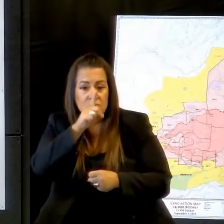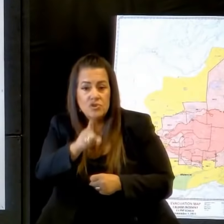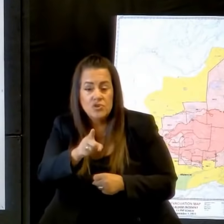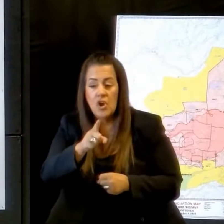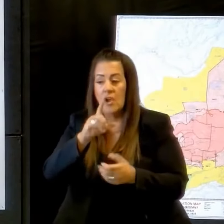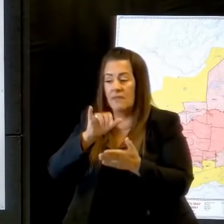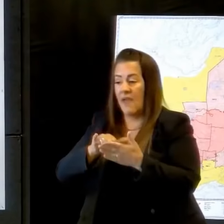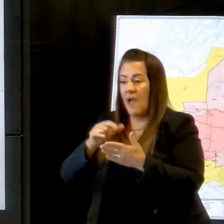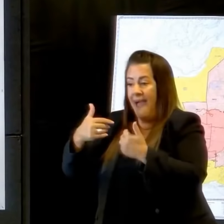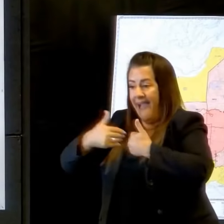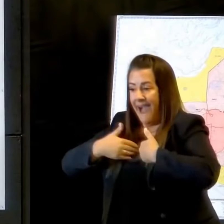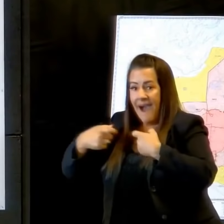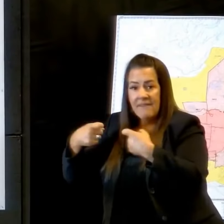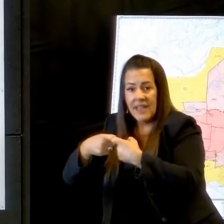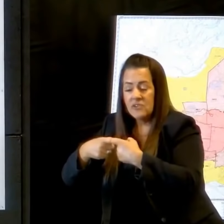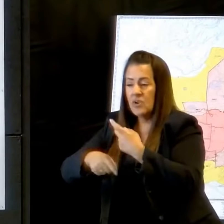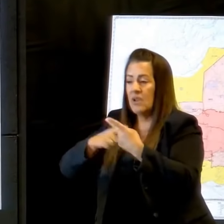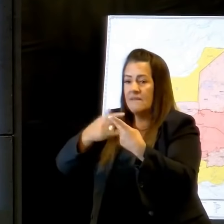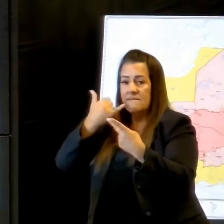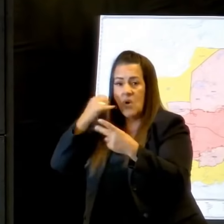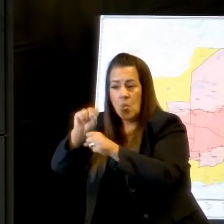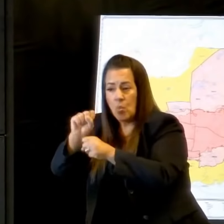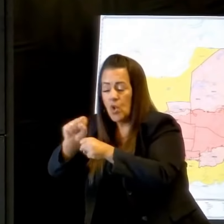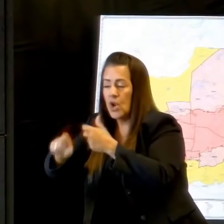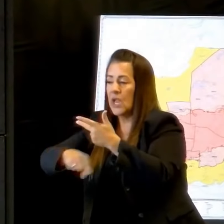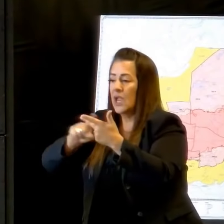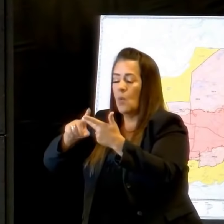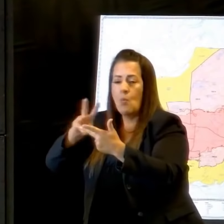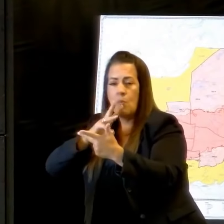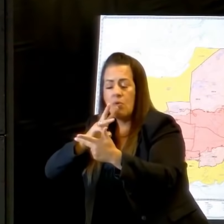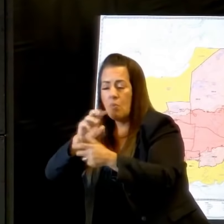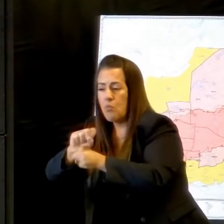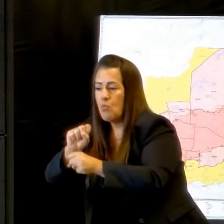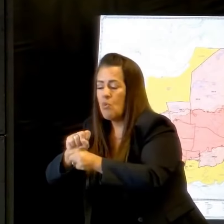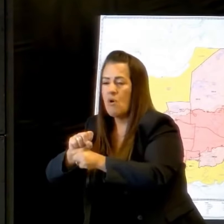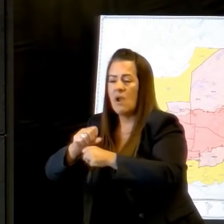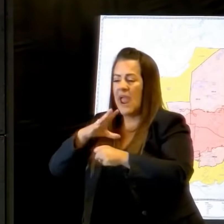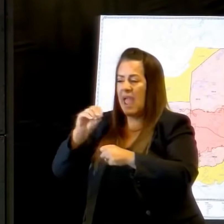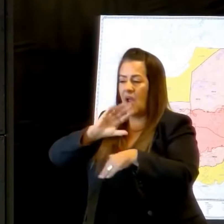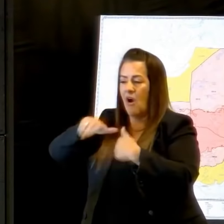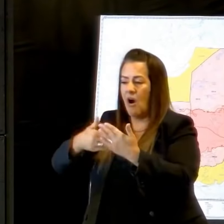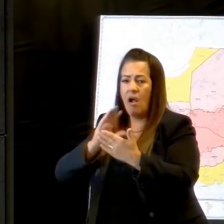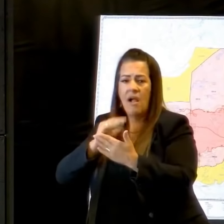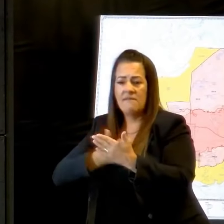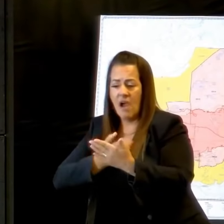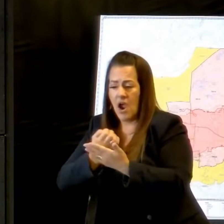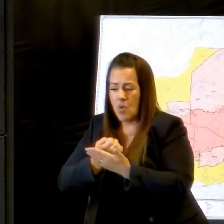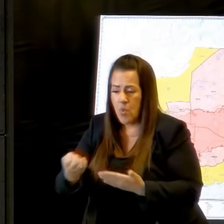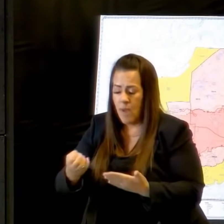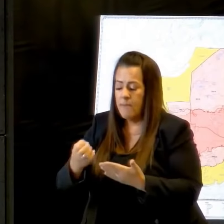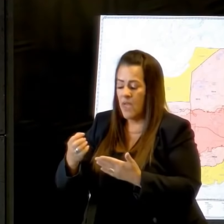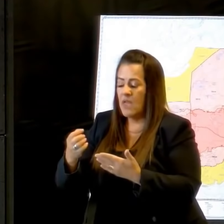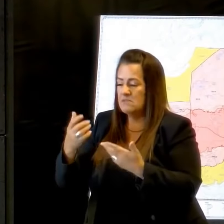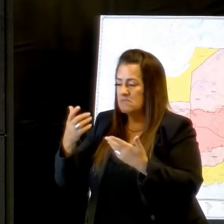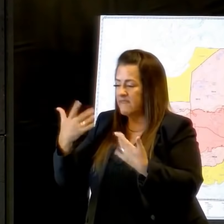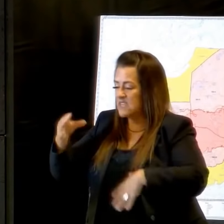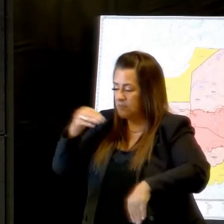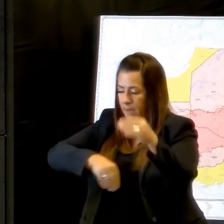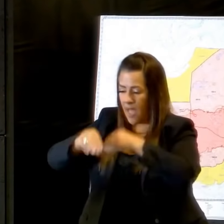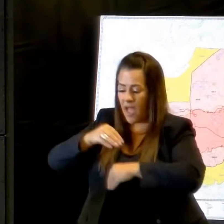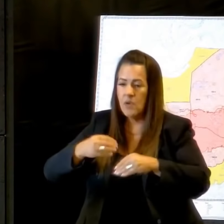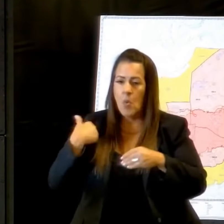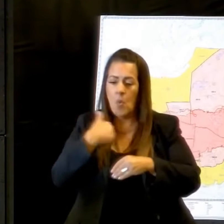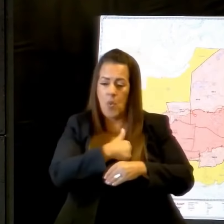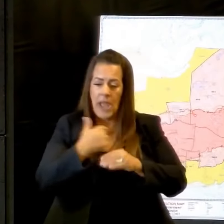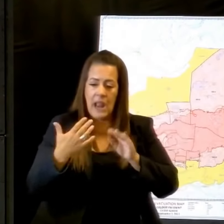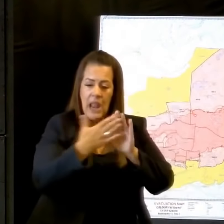critical infrastructure is there. We're making sure that the hoses and different fire equipment is off of the roadway. Any trees